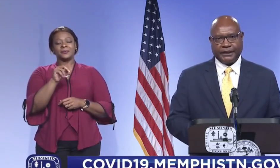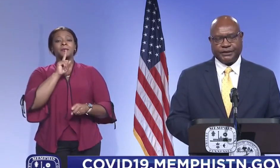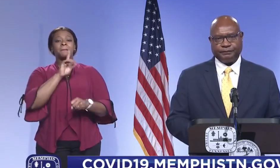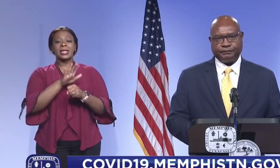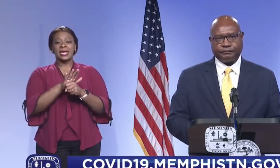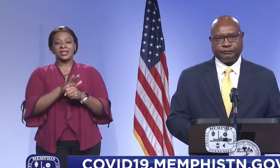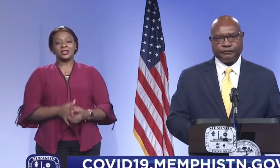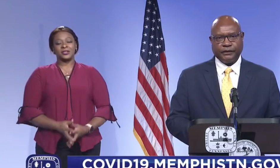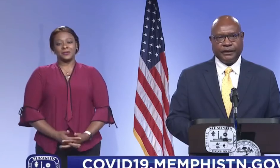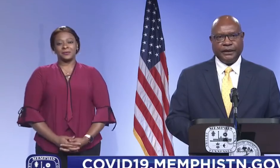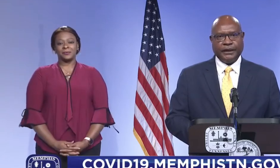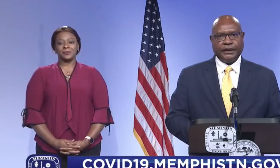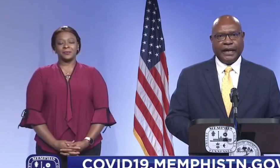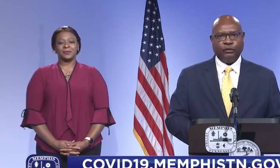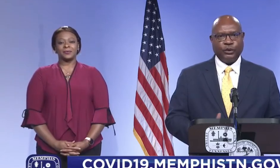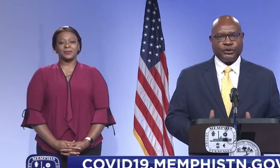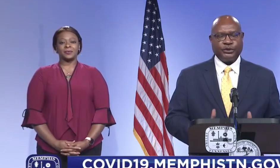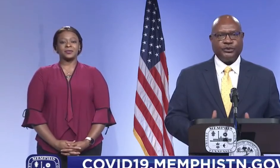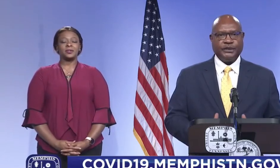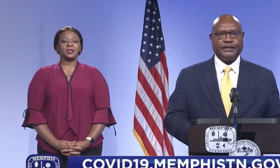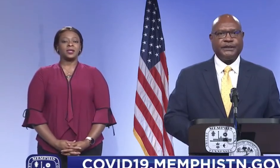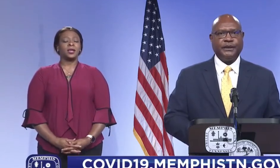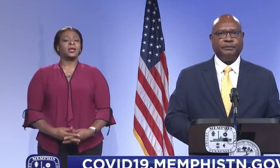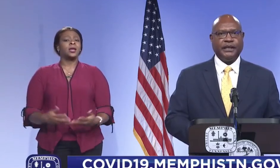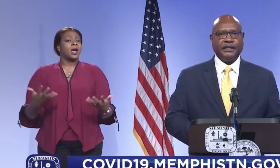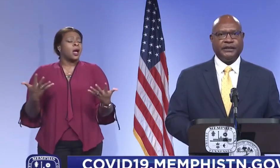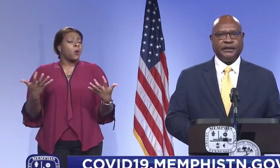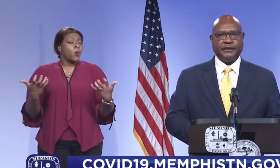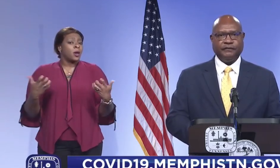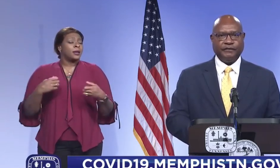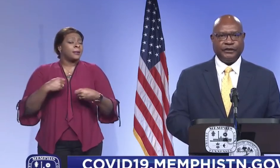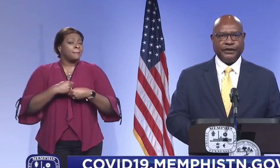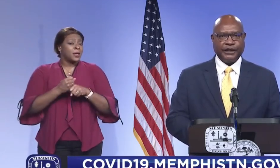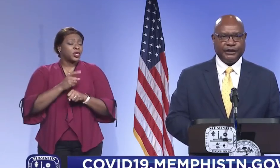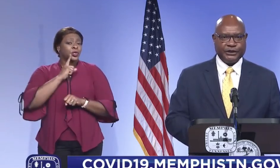Pledge. Now, I want to just make it very clear to you.